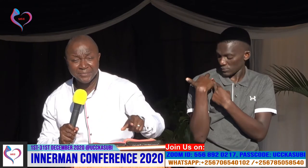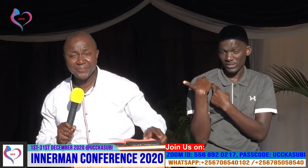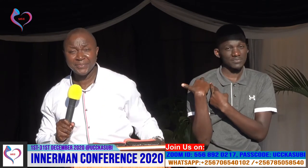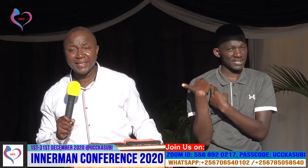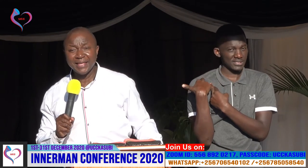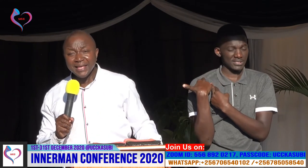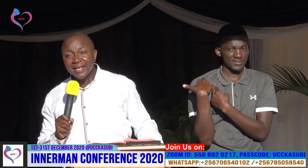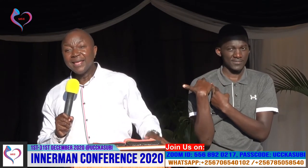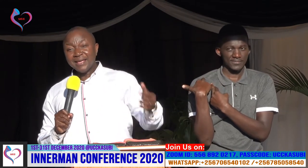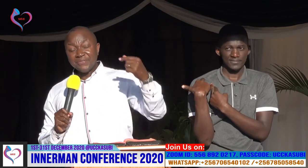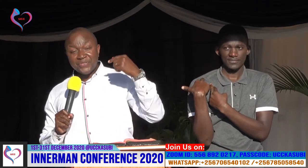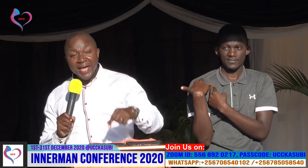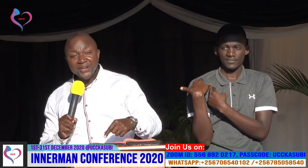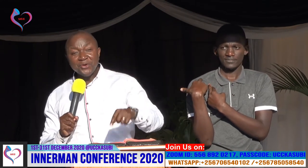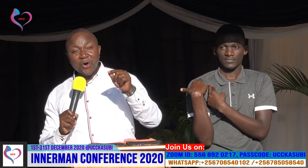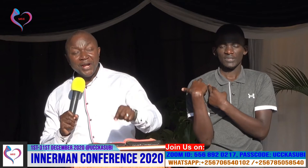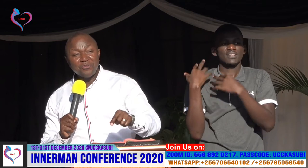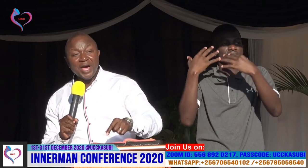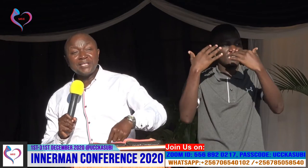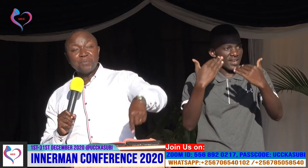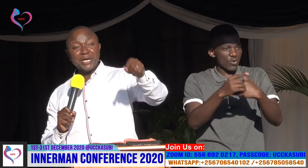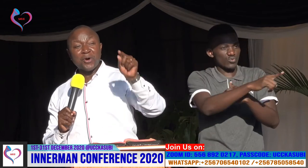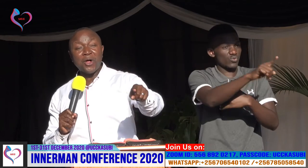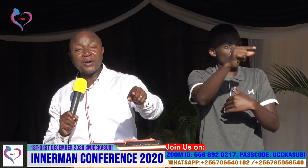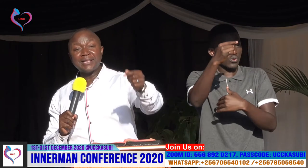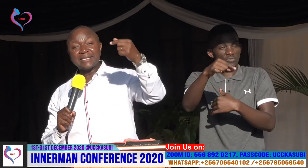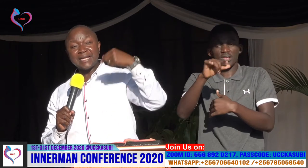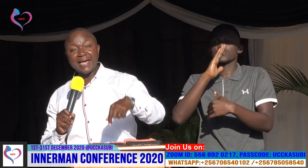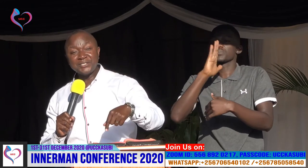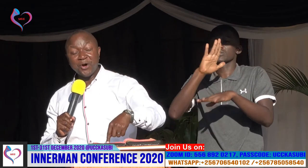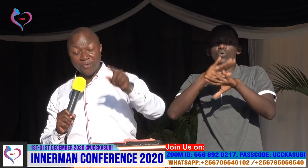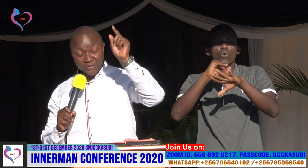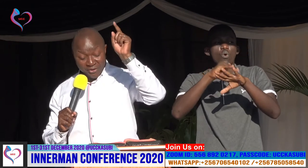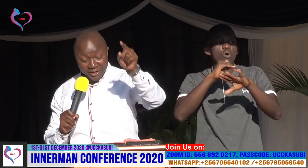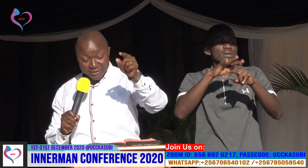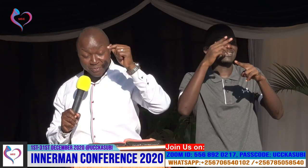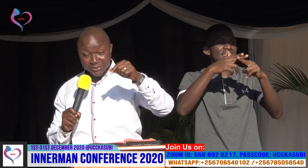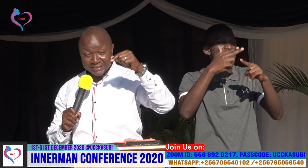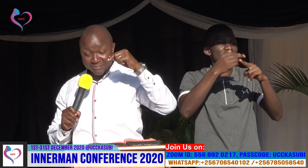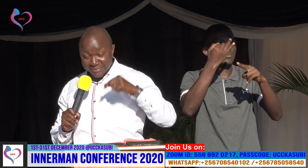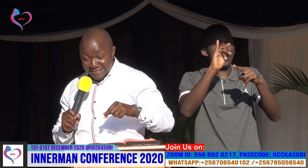responsibility, then you qualify to be called the title of the